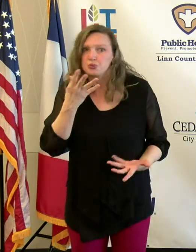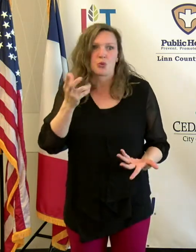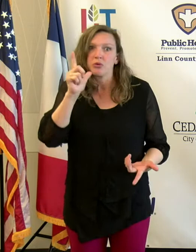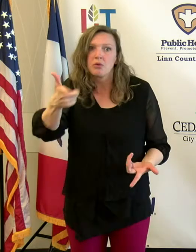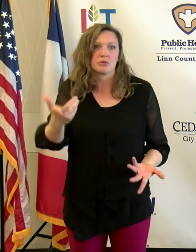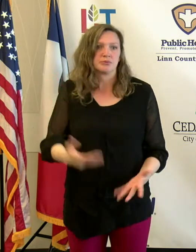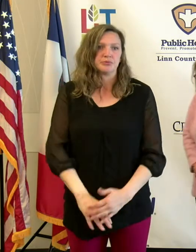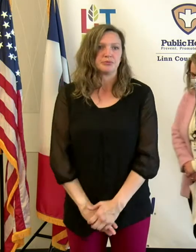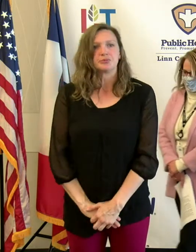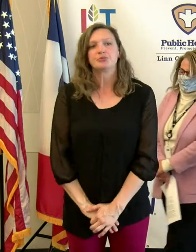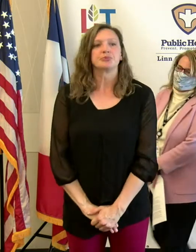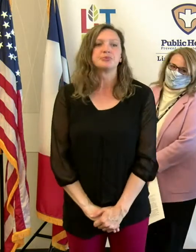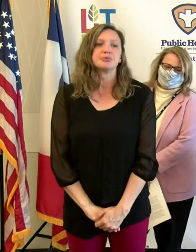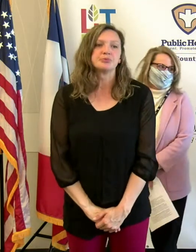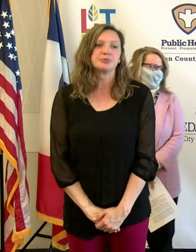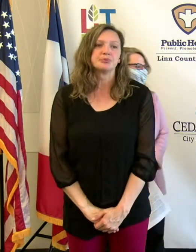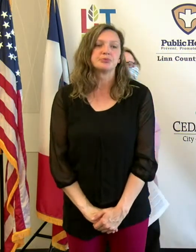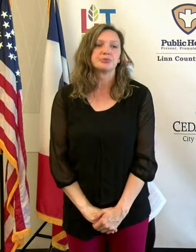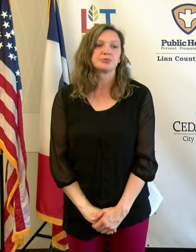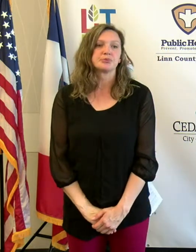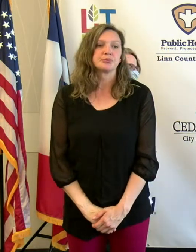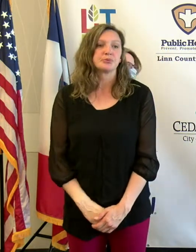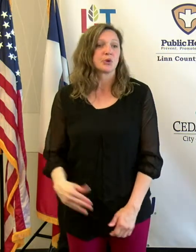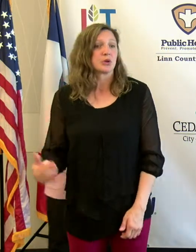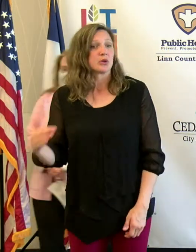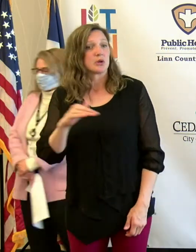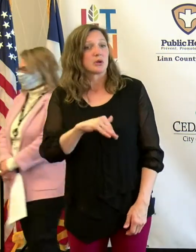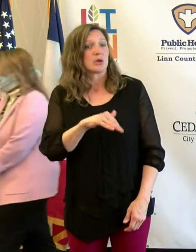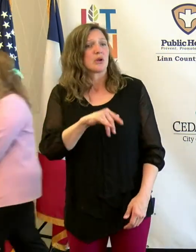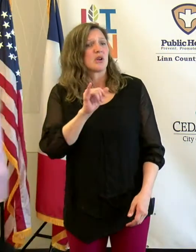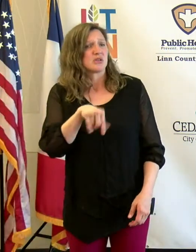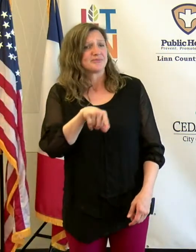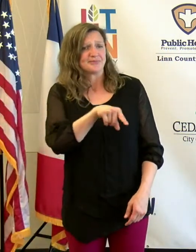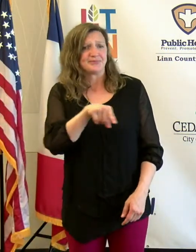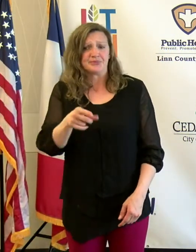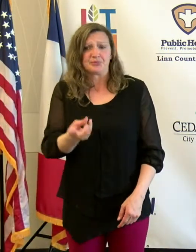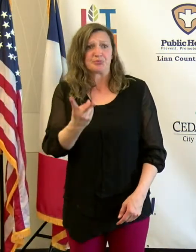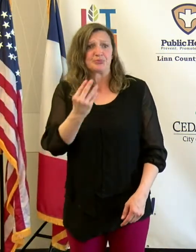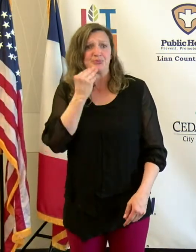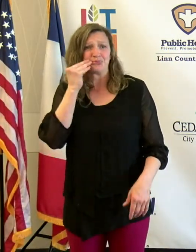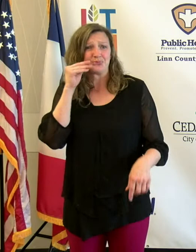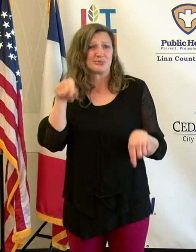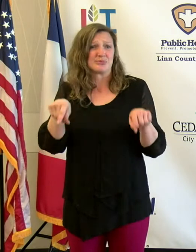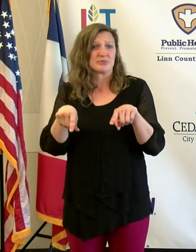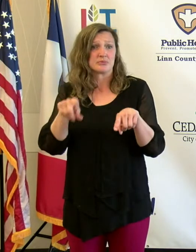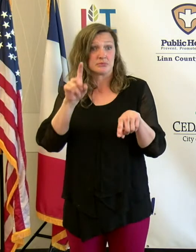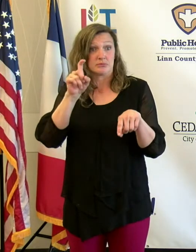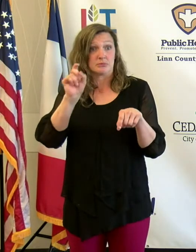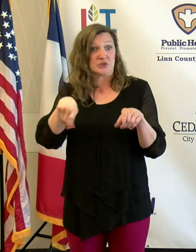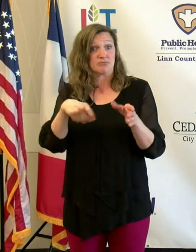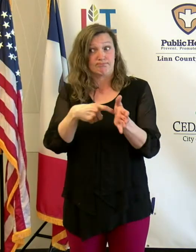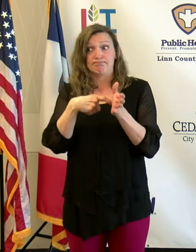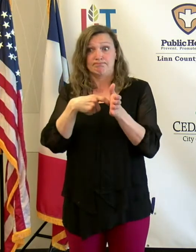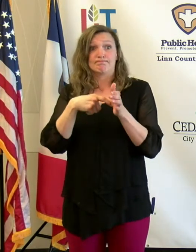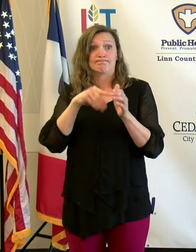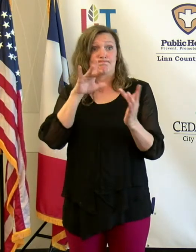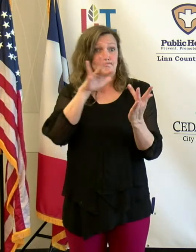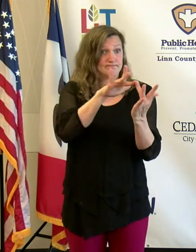And so is there a requirement, are those homes required to notify residents or notify families of residents if there's